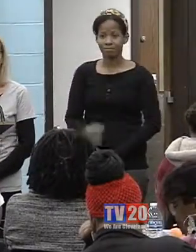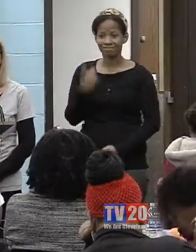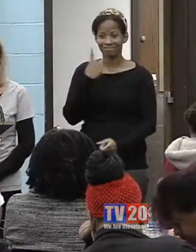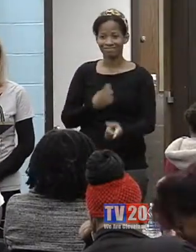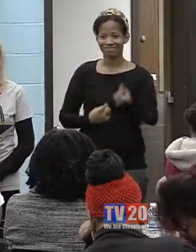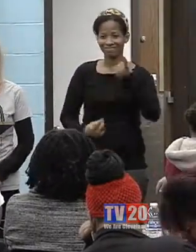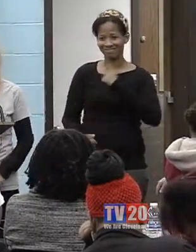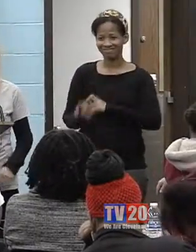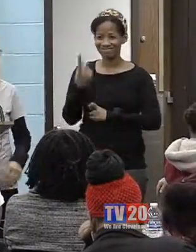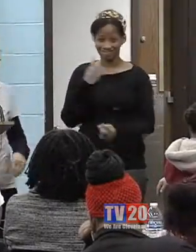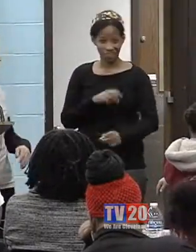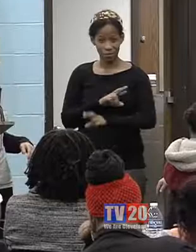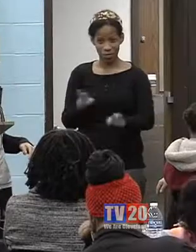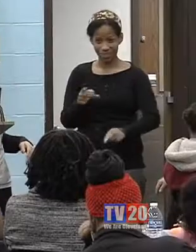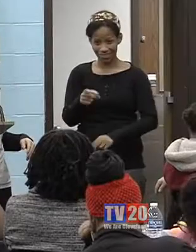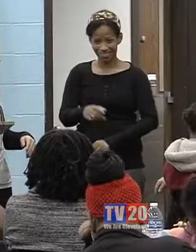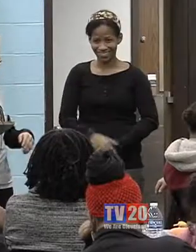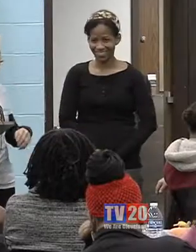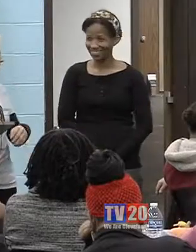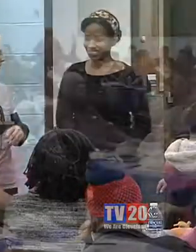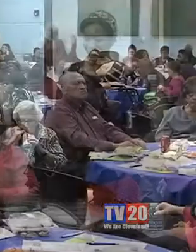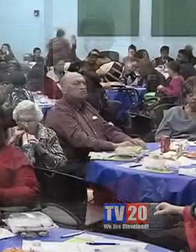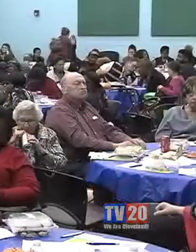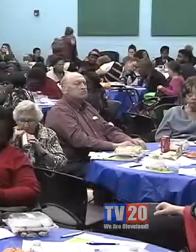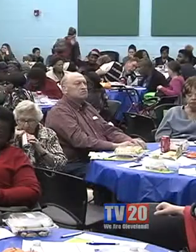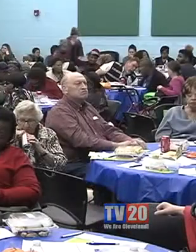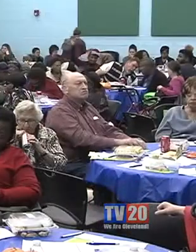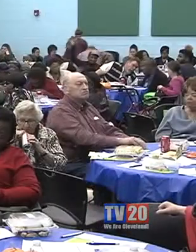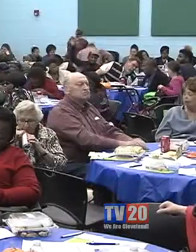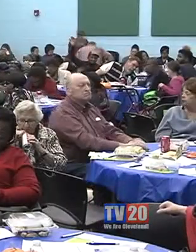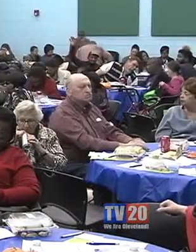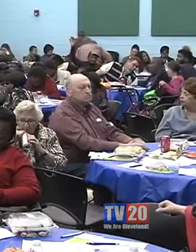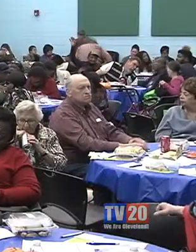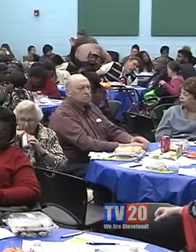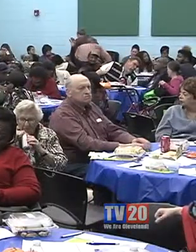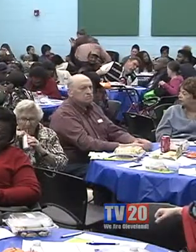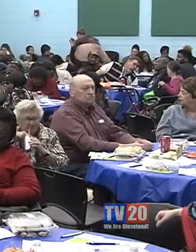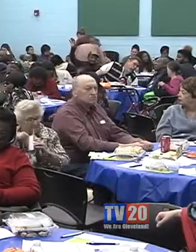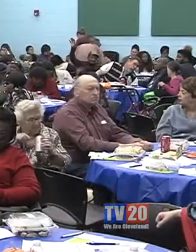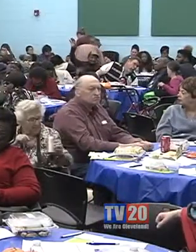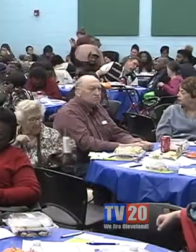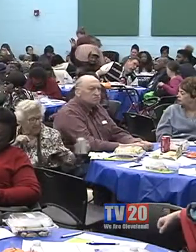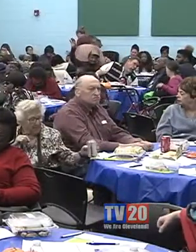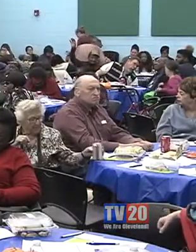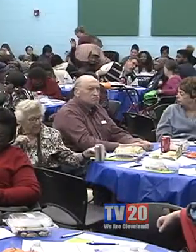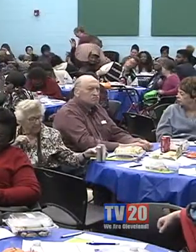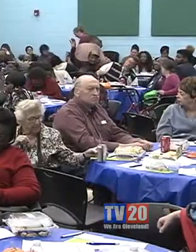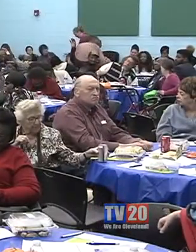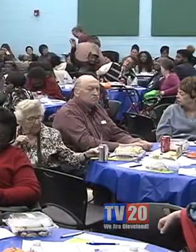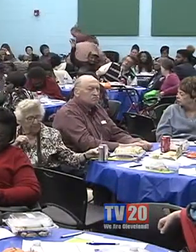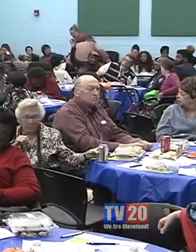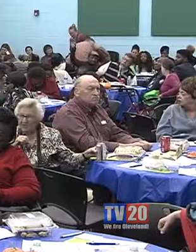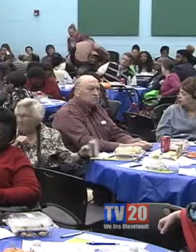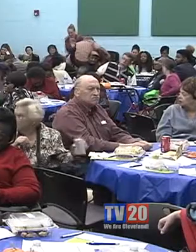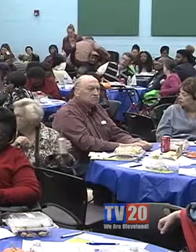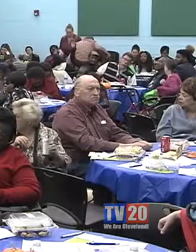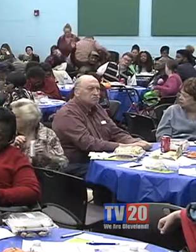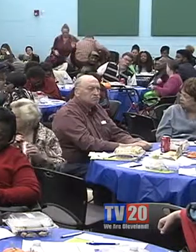Questions and answers. All we're right, gonna answer questions. This question over here first. We had one. We had one in the beginning. So